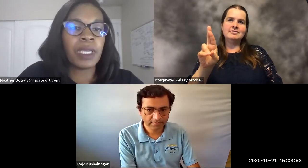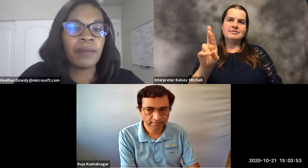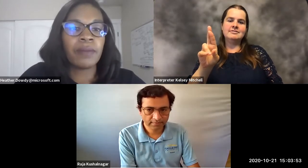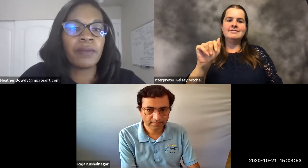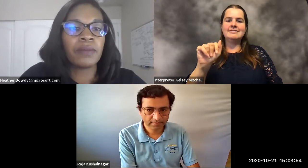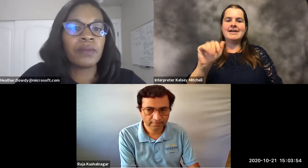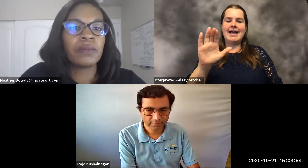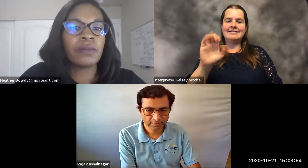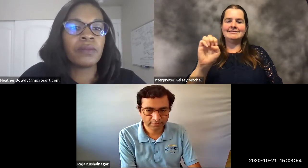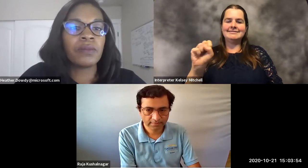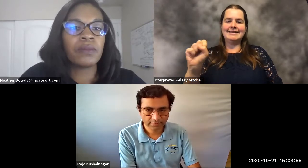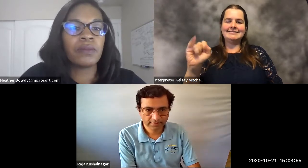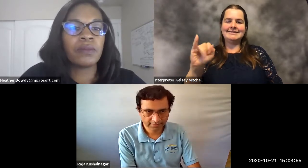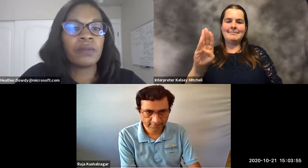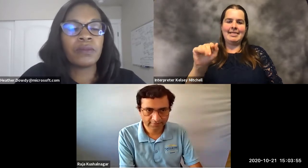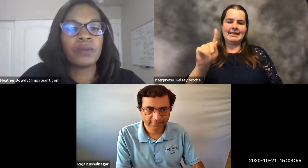accessibility,